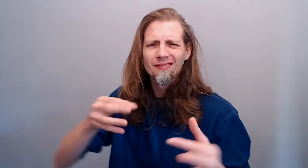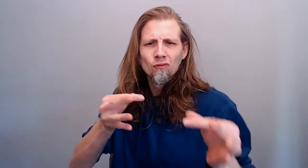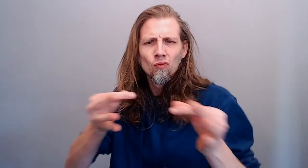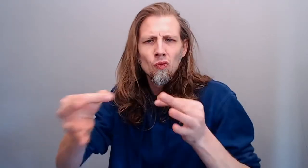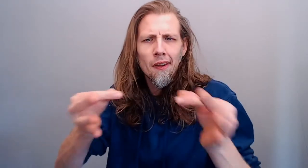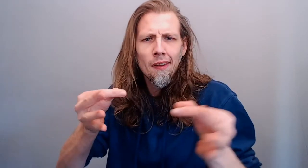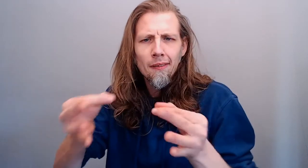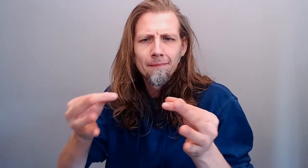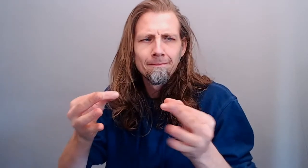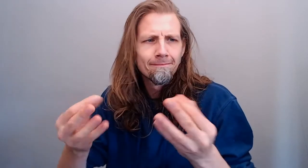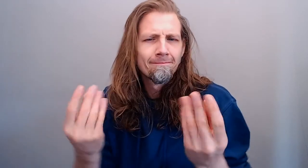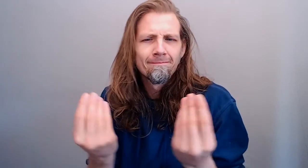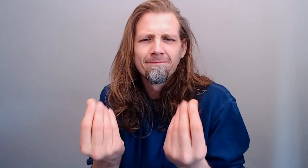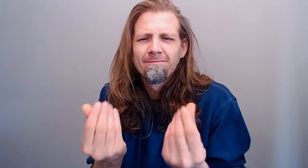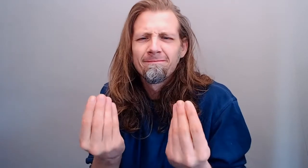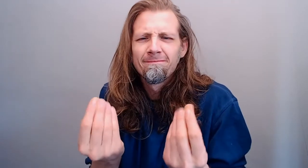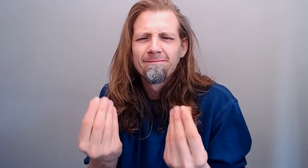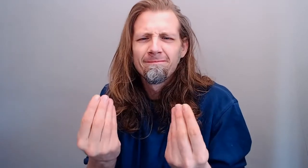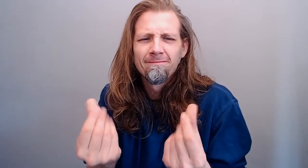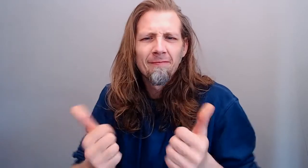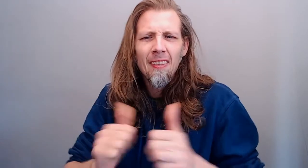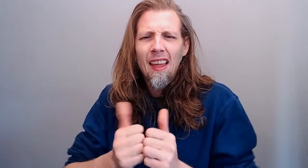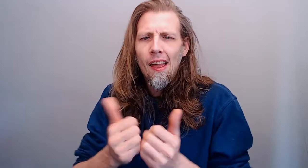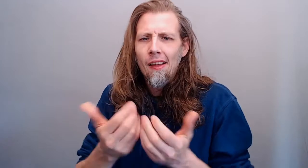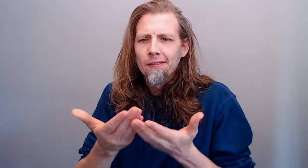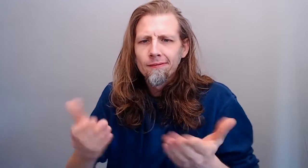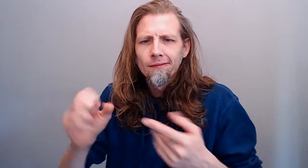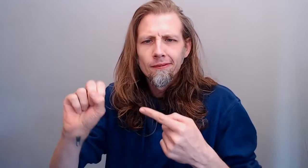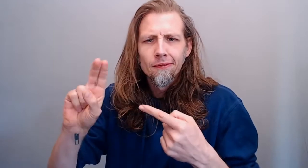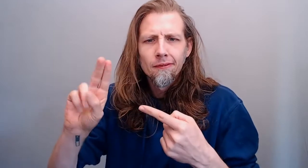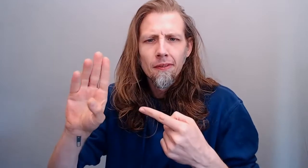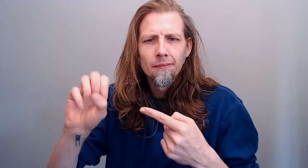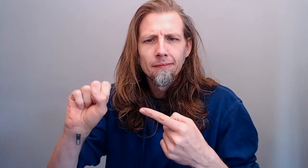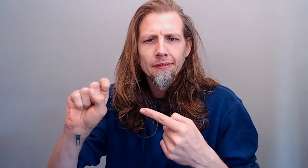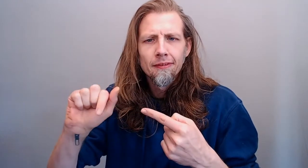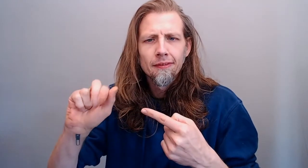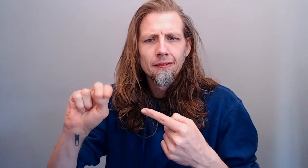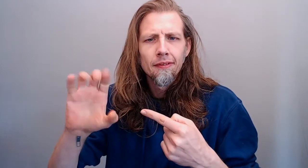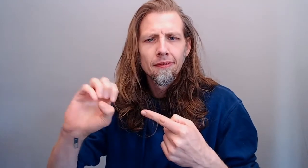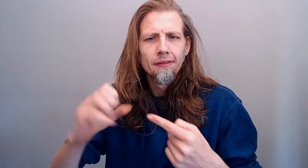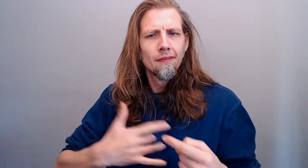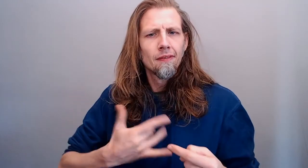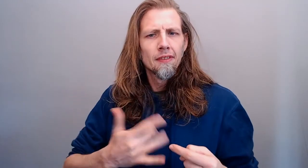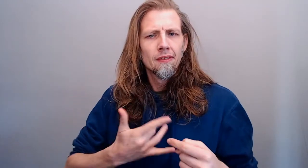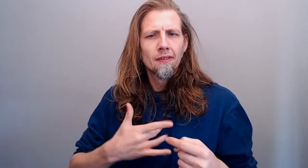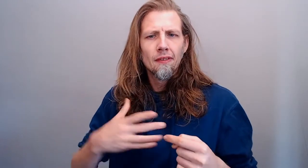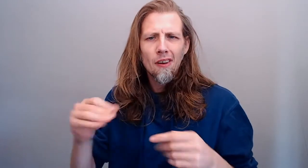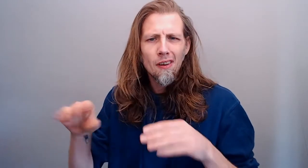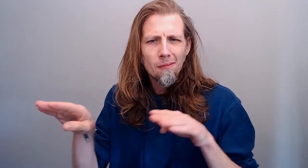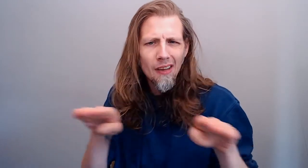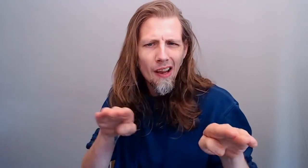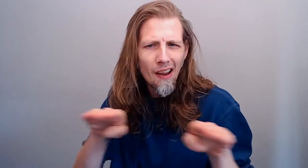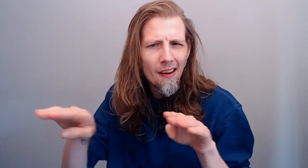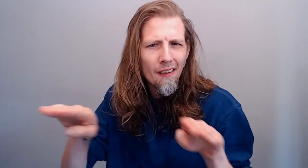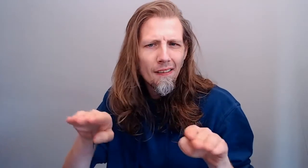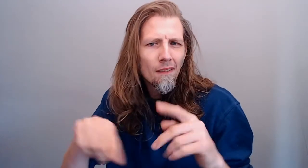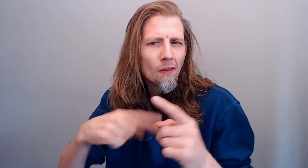Sometimes we need to describe how different substances feel or how they behave, specifically where